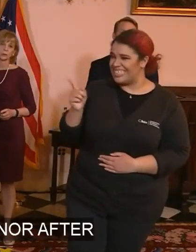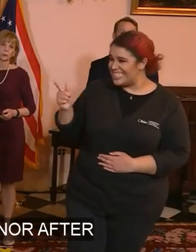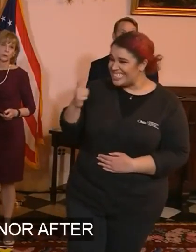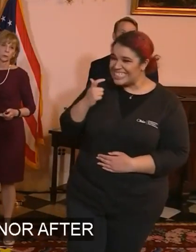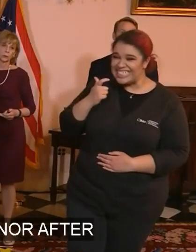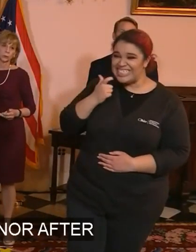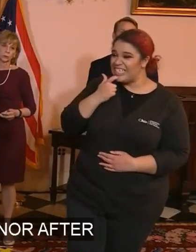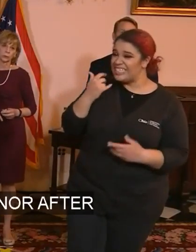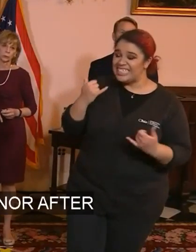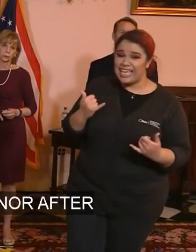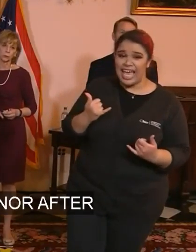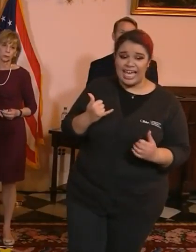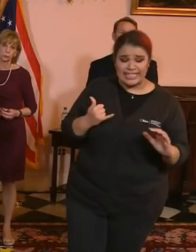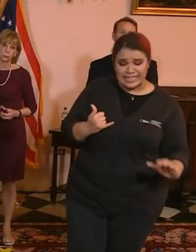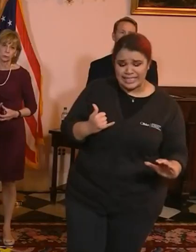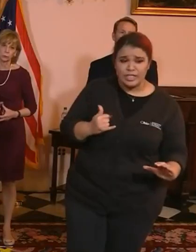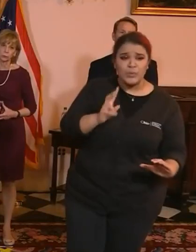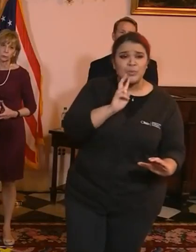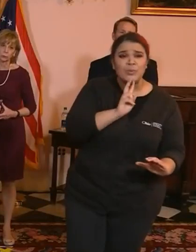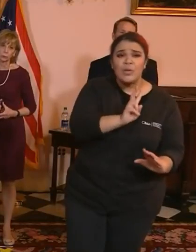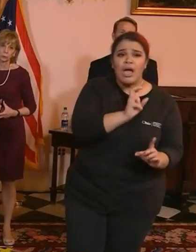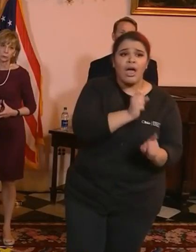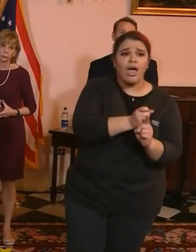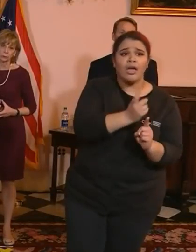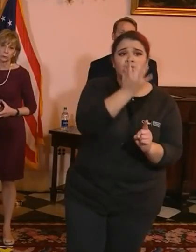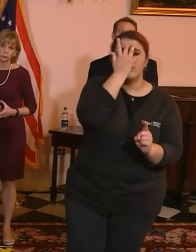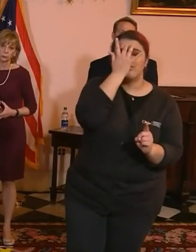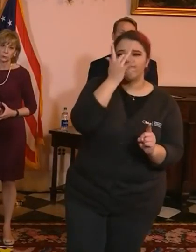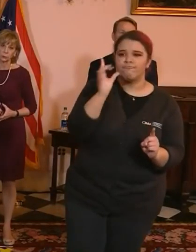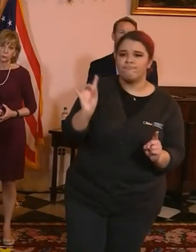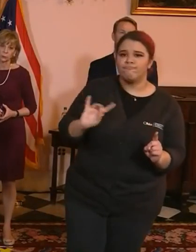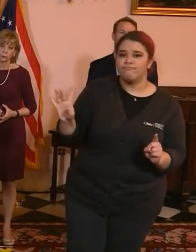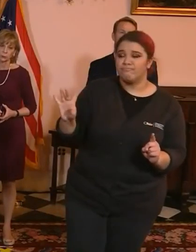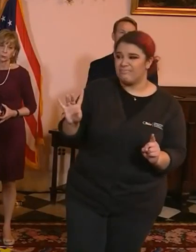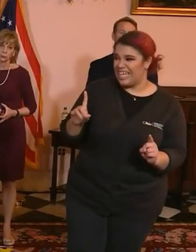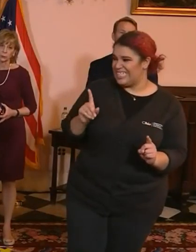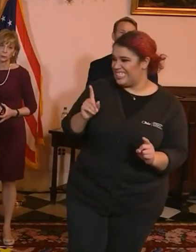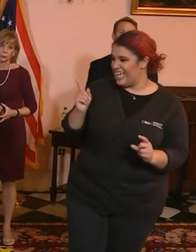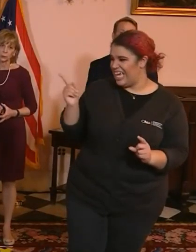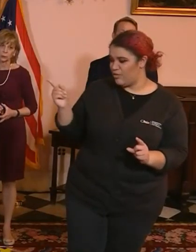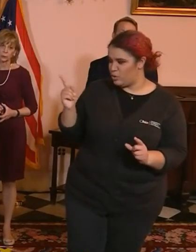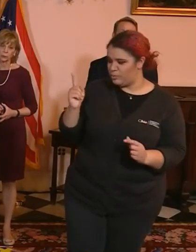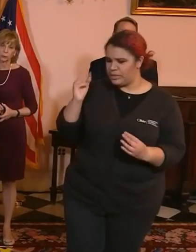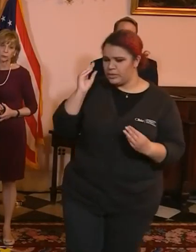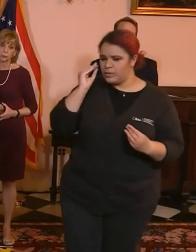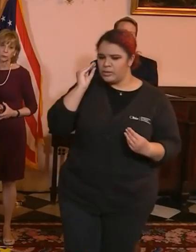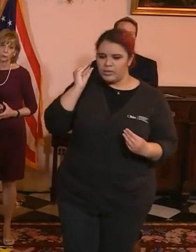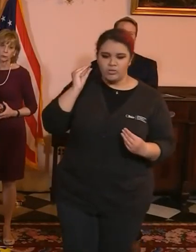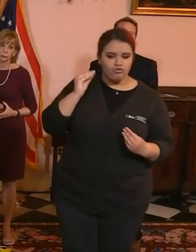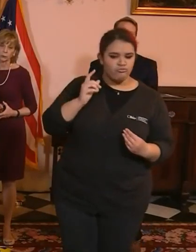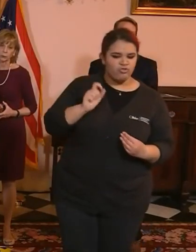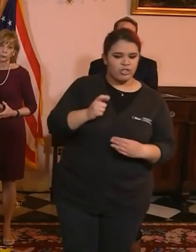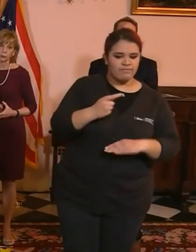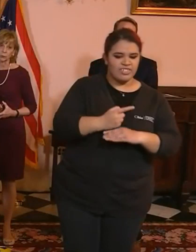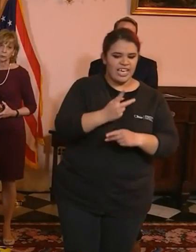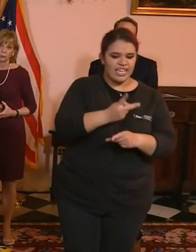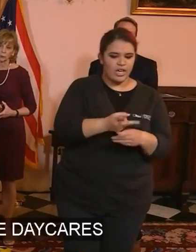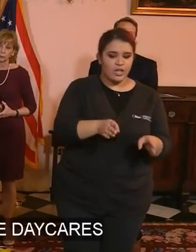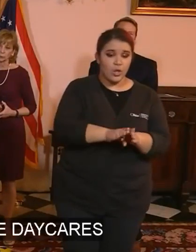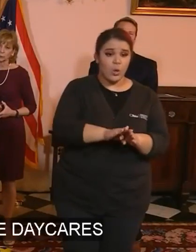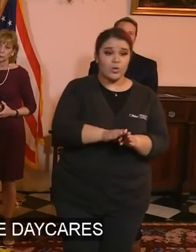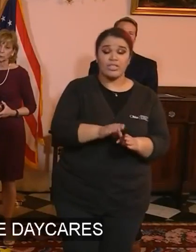on the decision to close daycares or not? And have you been in touch with DHHS with that